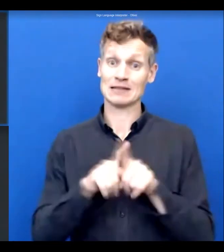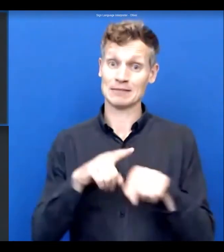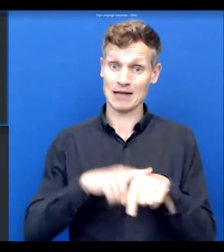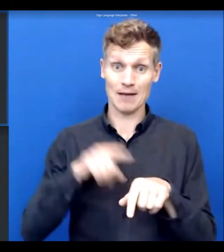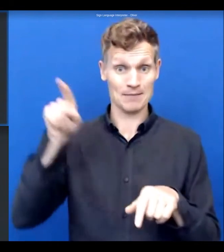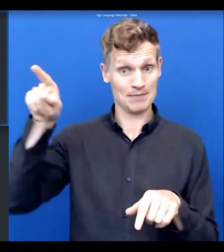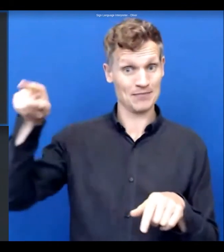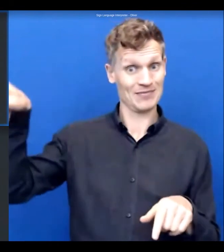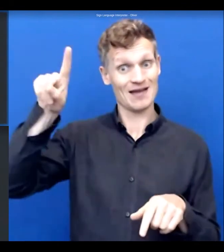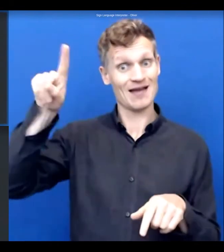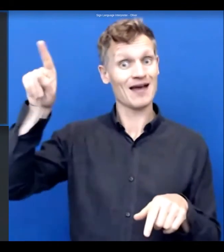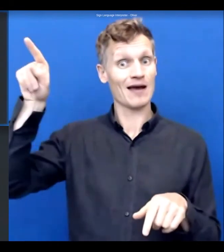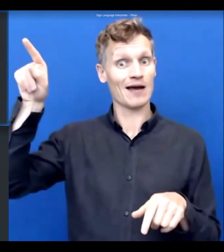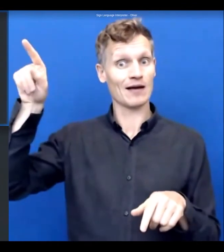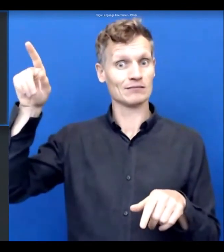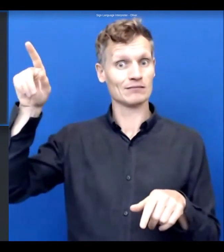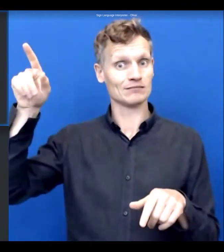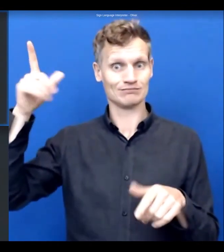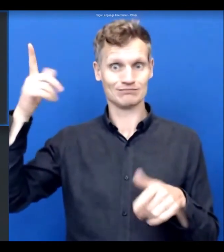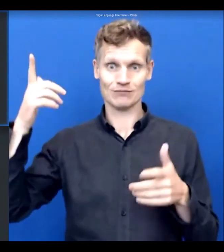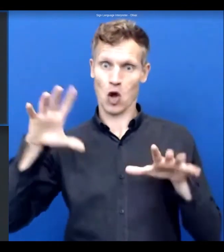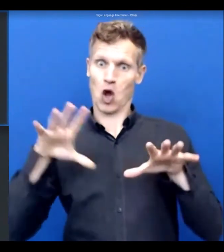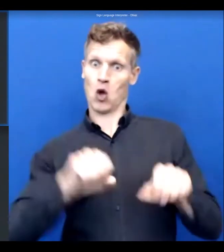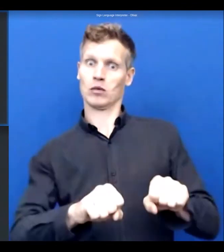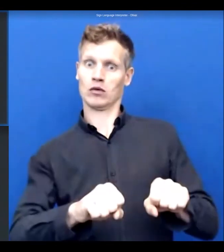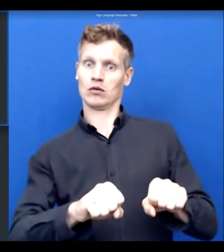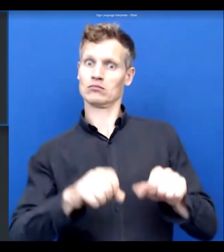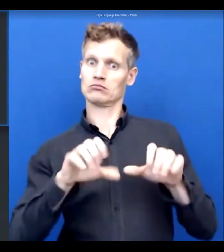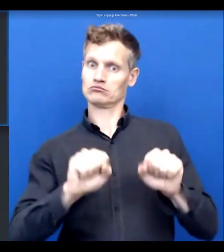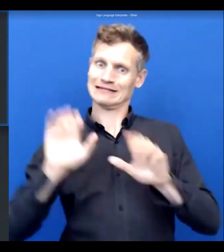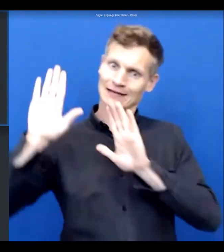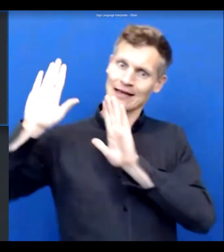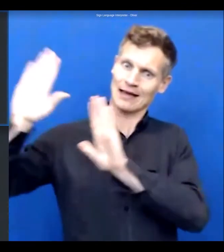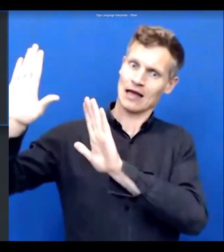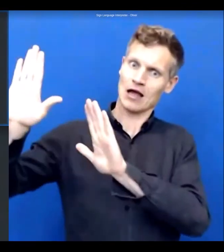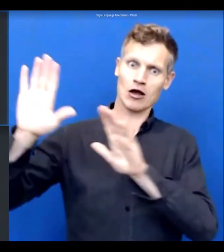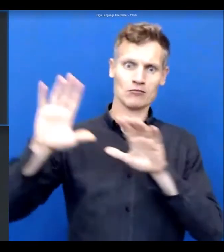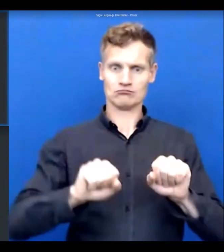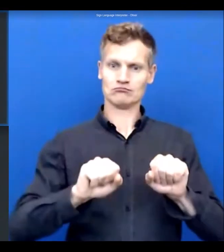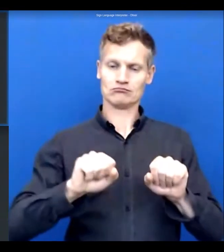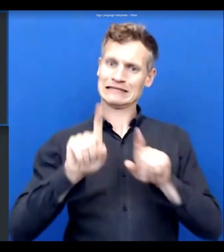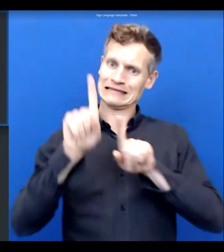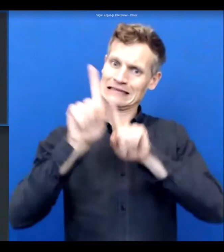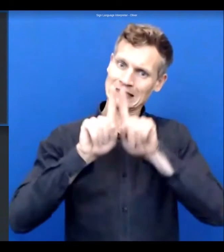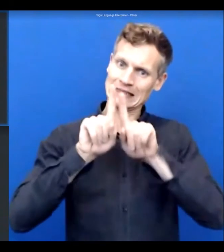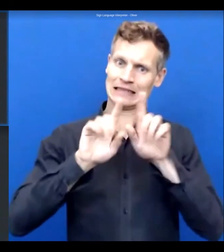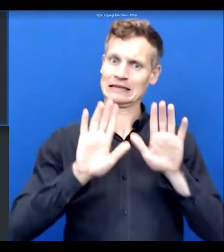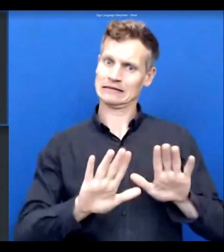cultural heritage interest located within historical city centers. And the